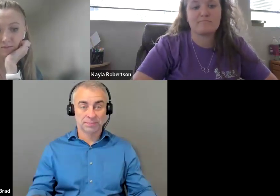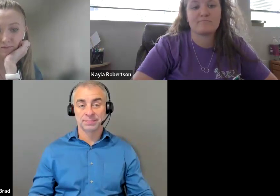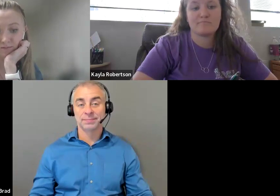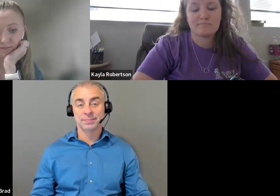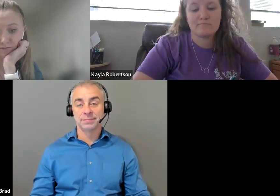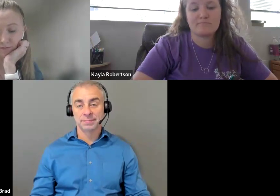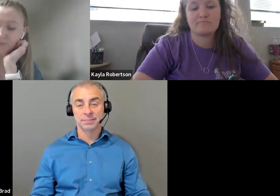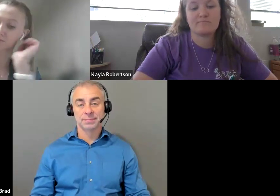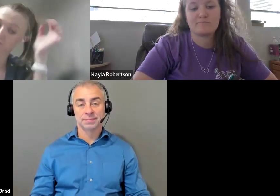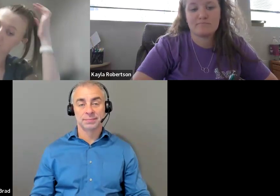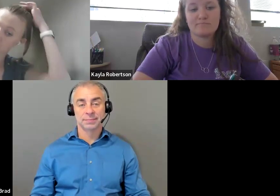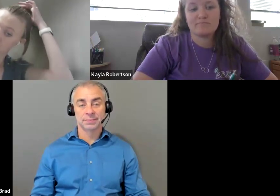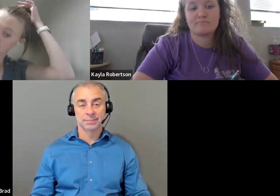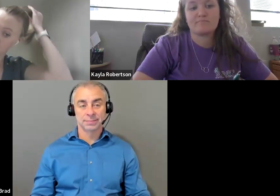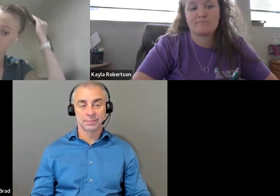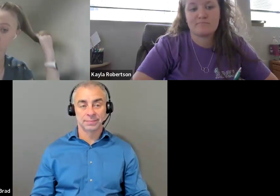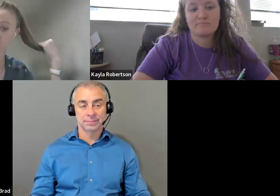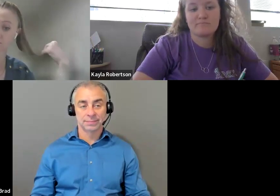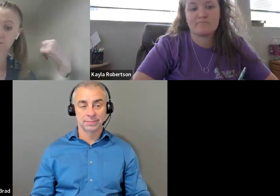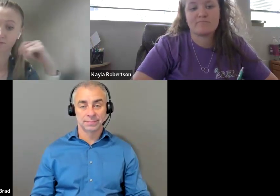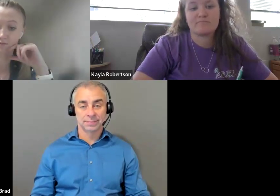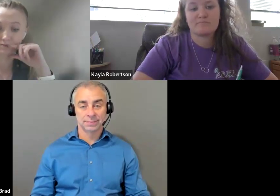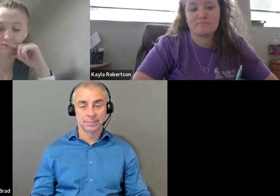So that is interesting.